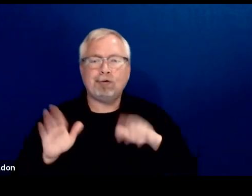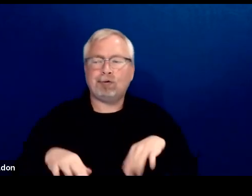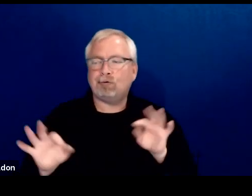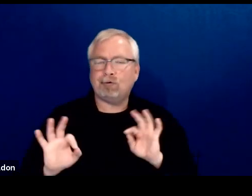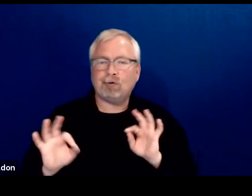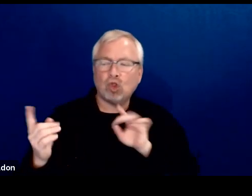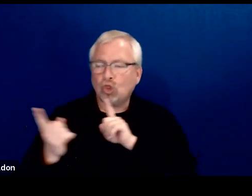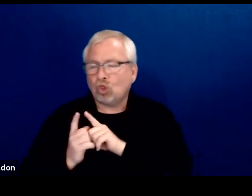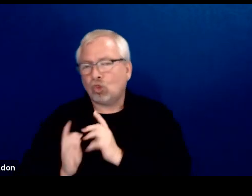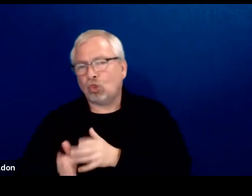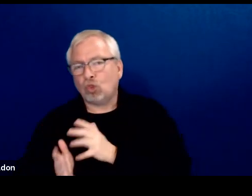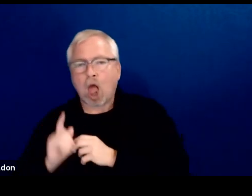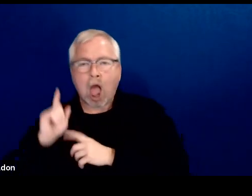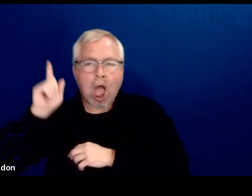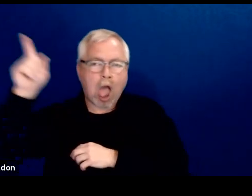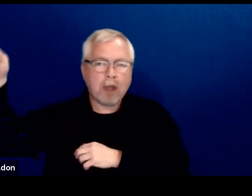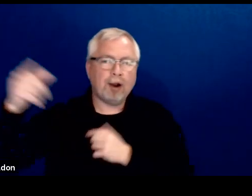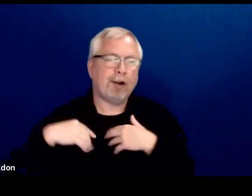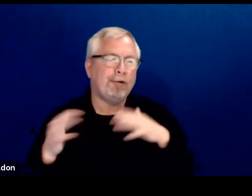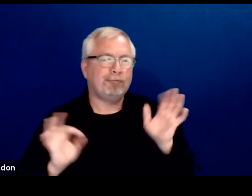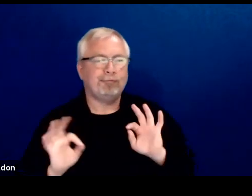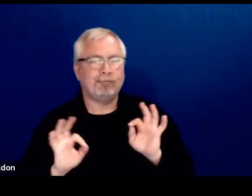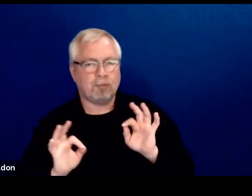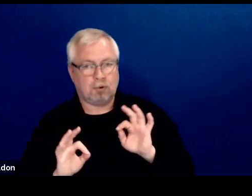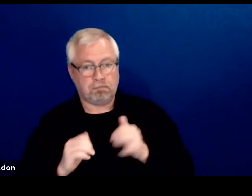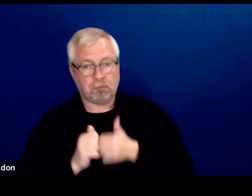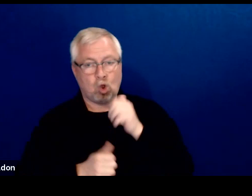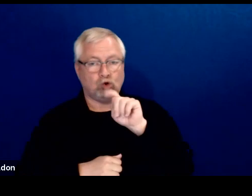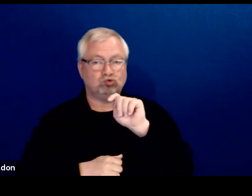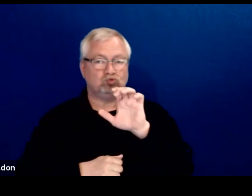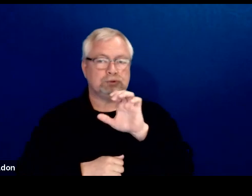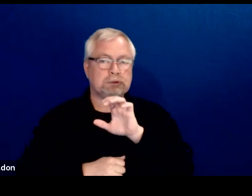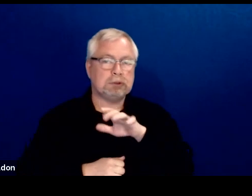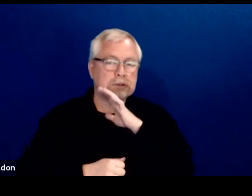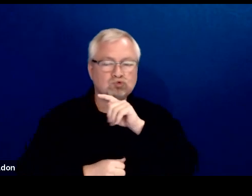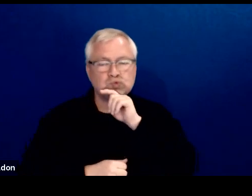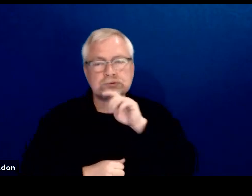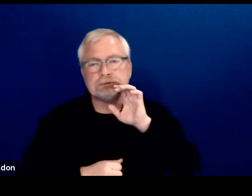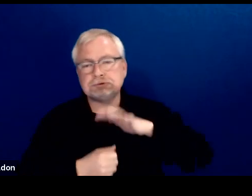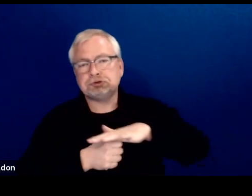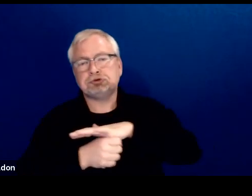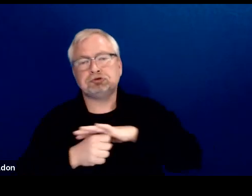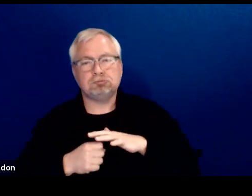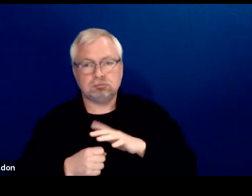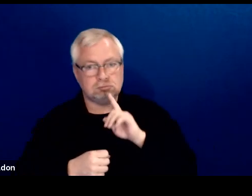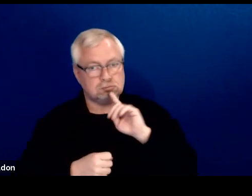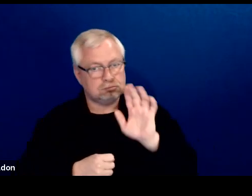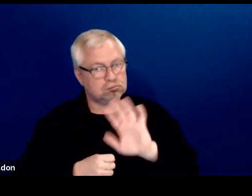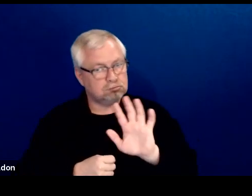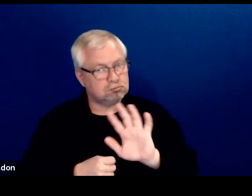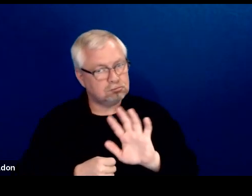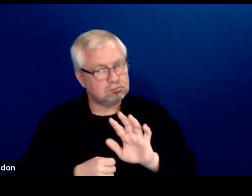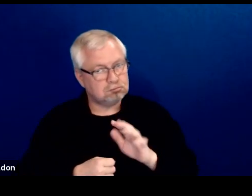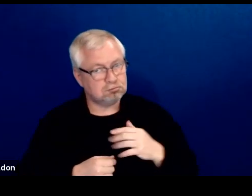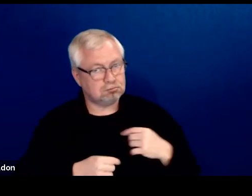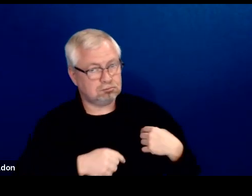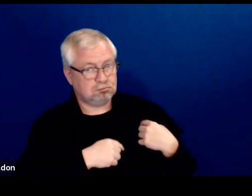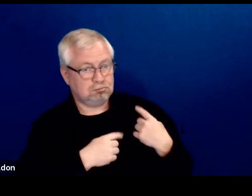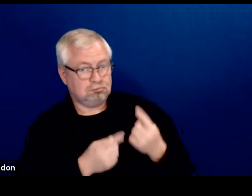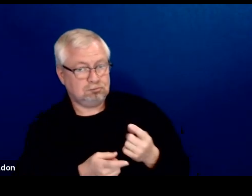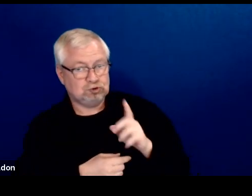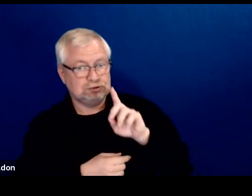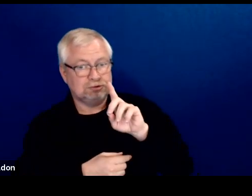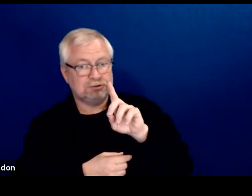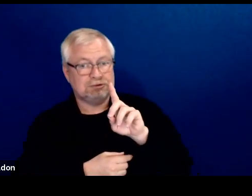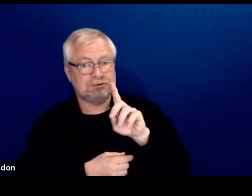Twin Cities and other urban areas. However, our past data on Minnesota's population health statistics show that